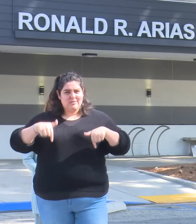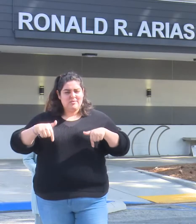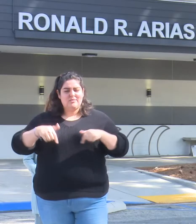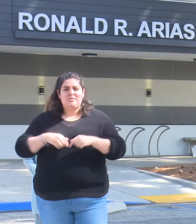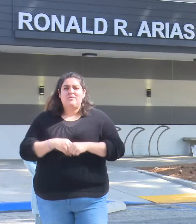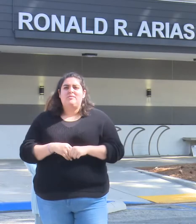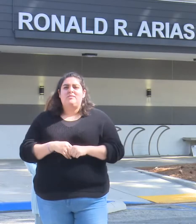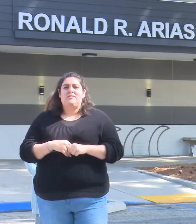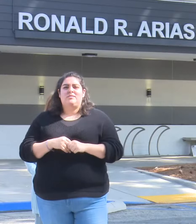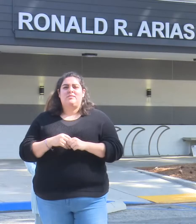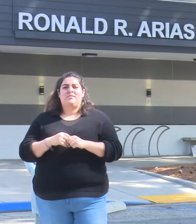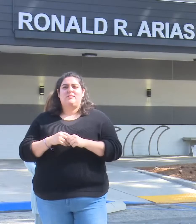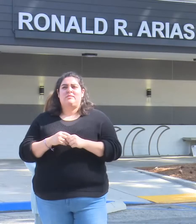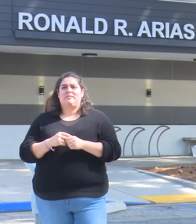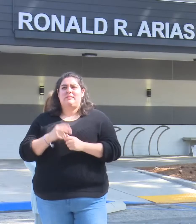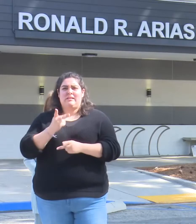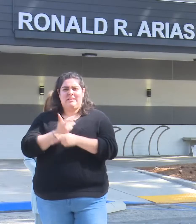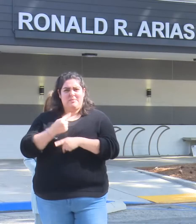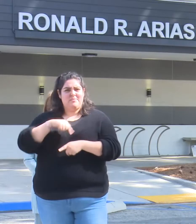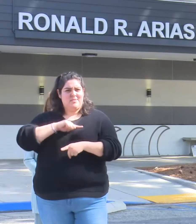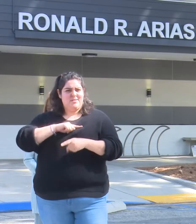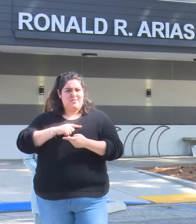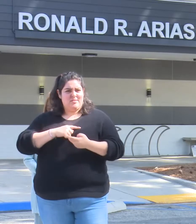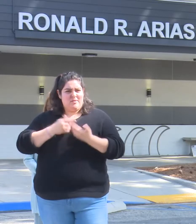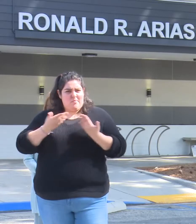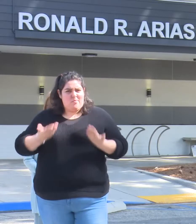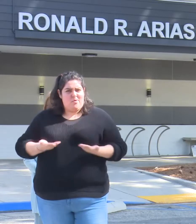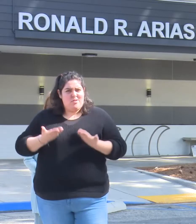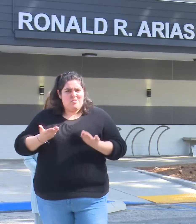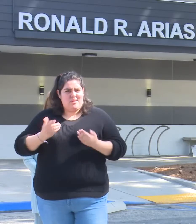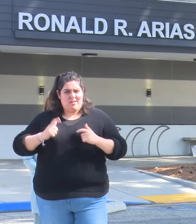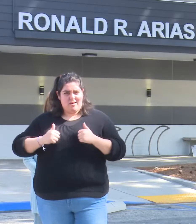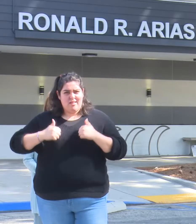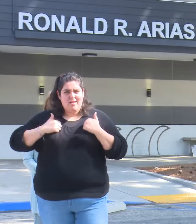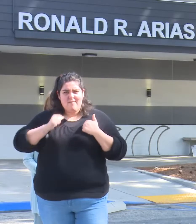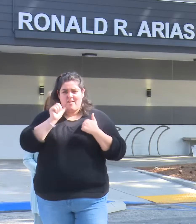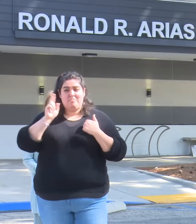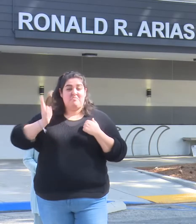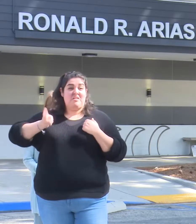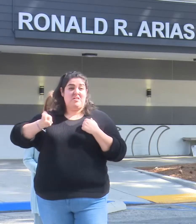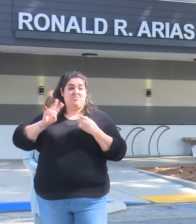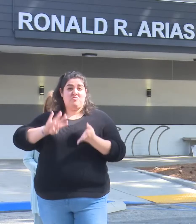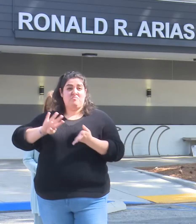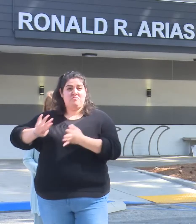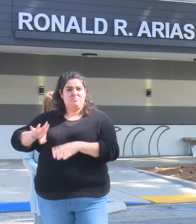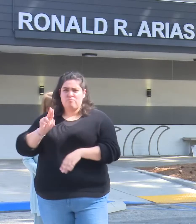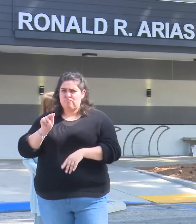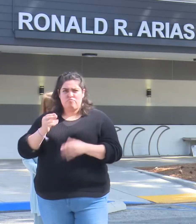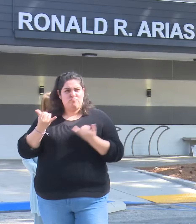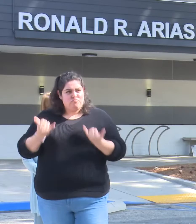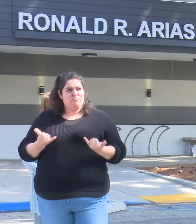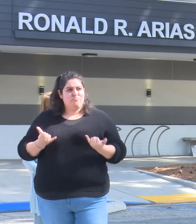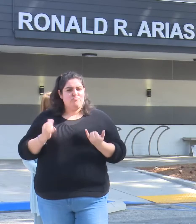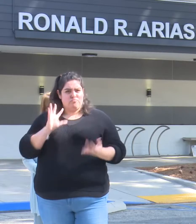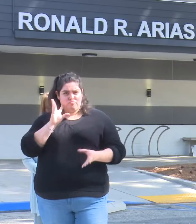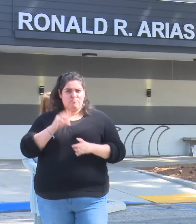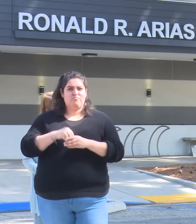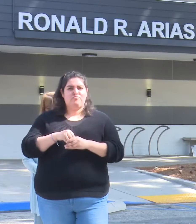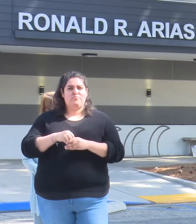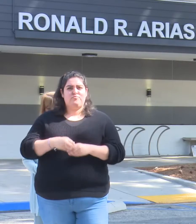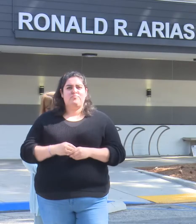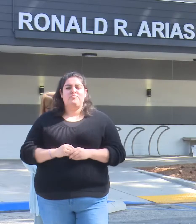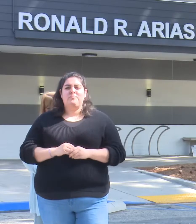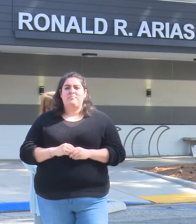us present. It keeps us alive. It's not just history. It's not just a legacy. And